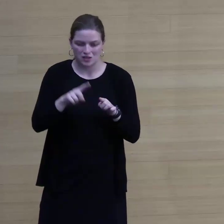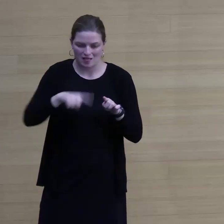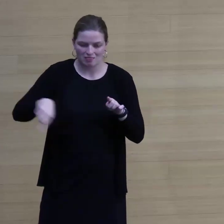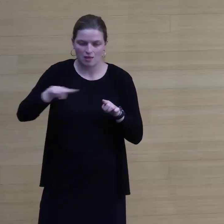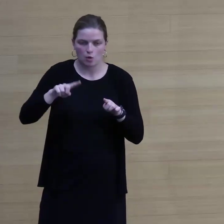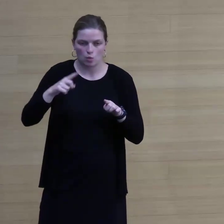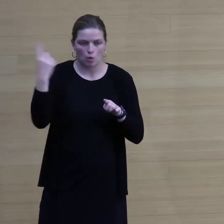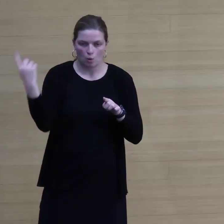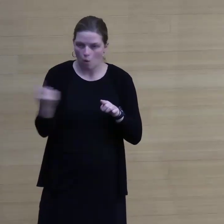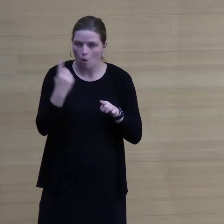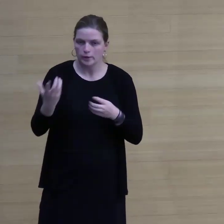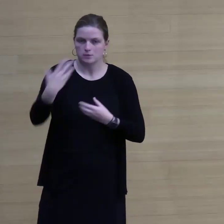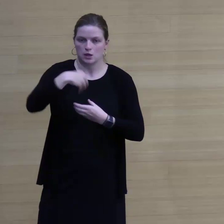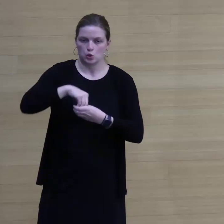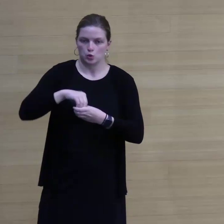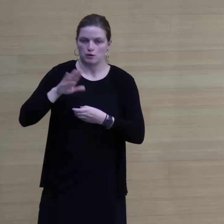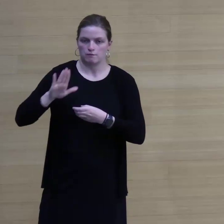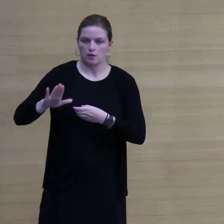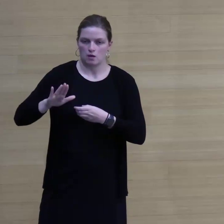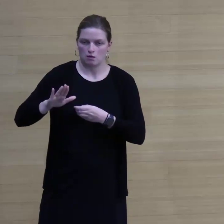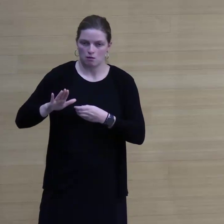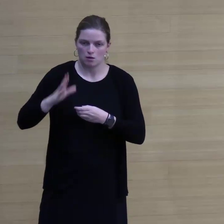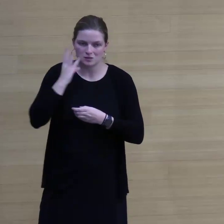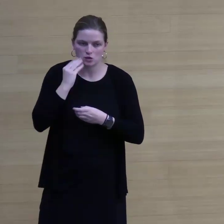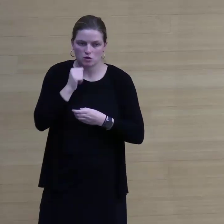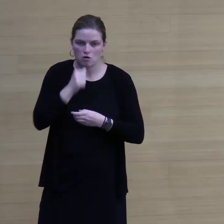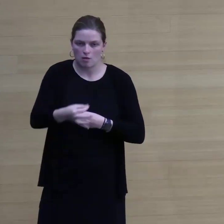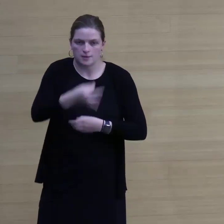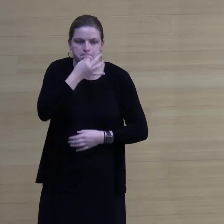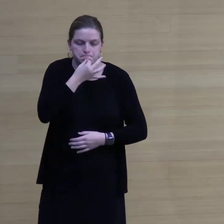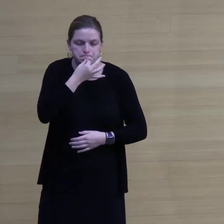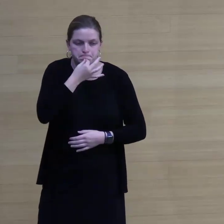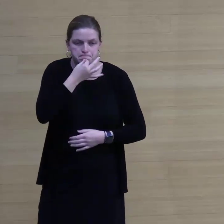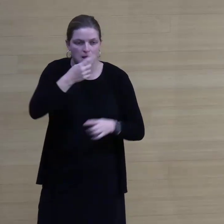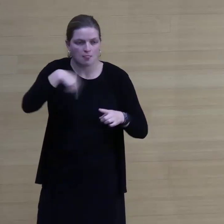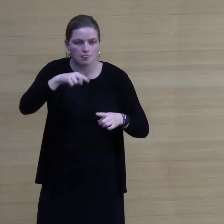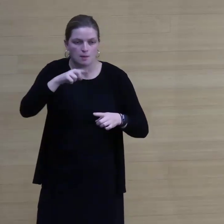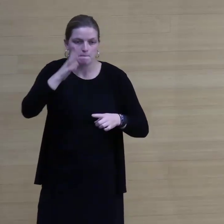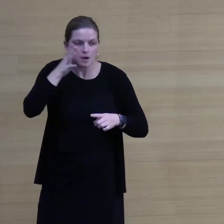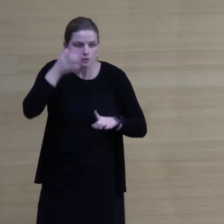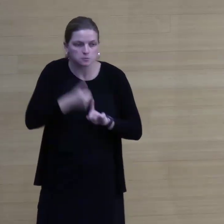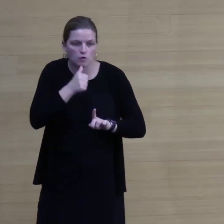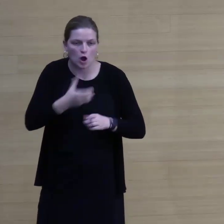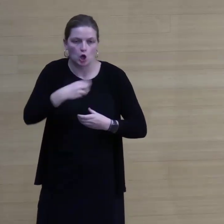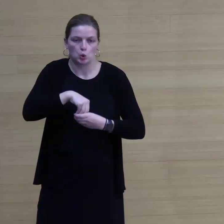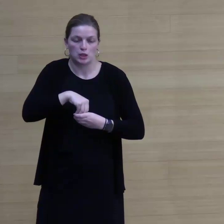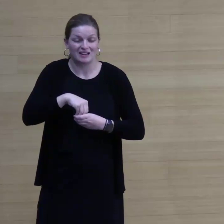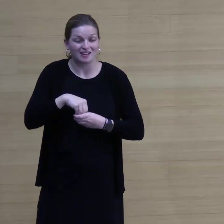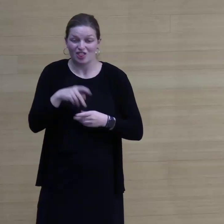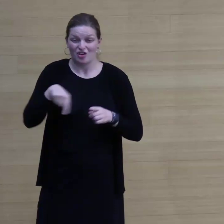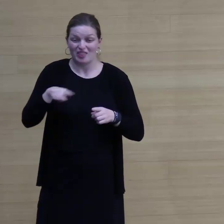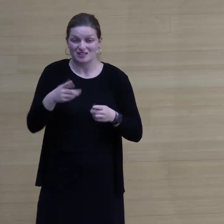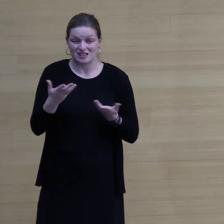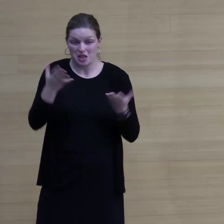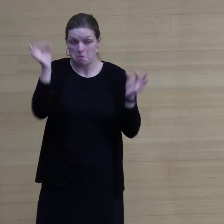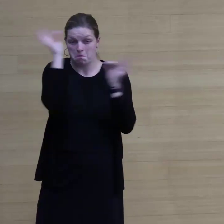will always be part of their child's experience that they will not be the expert in. That they will not be able, like that there will be things that they do